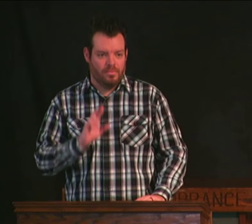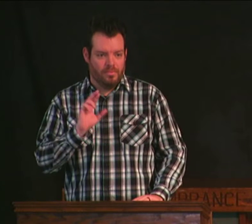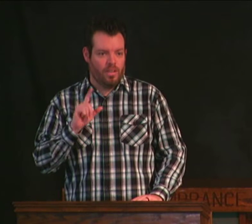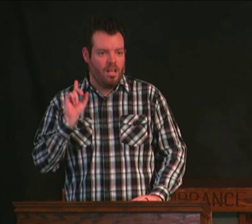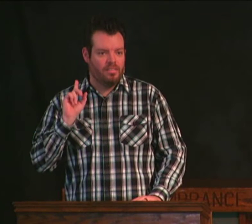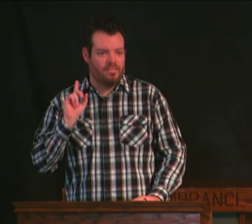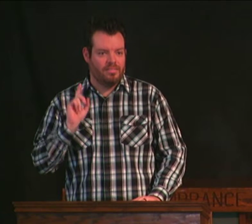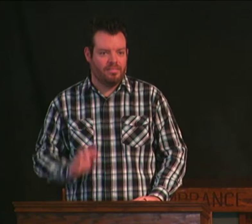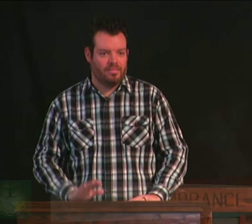Be calm.